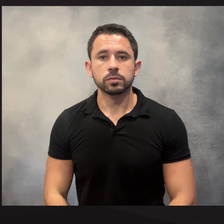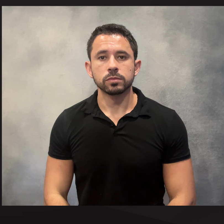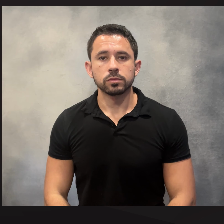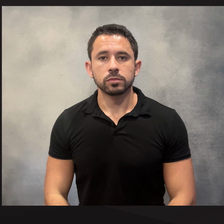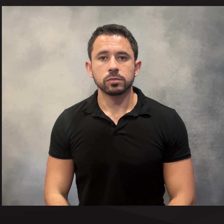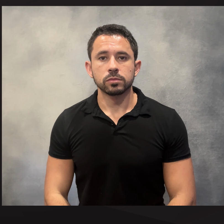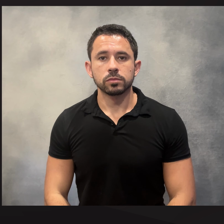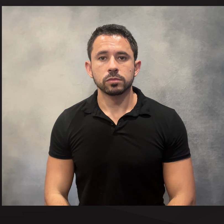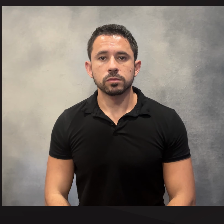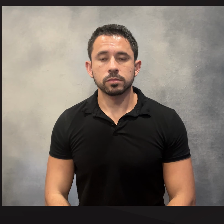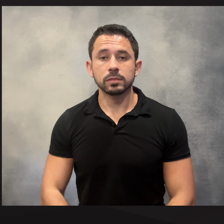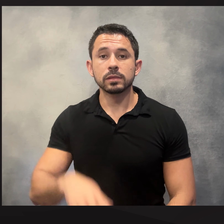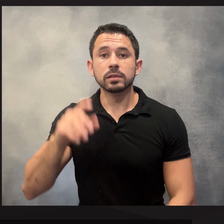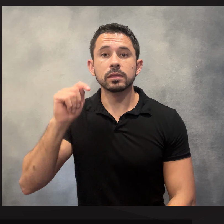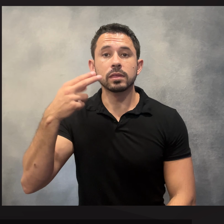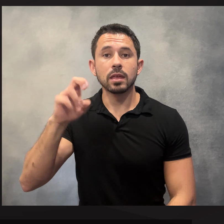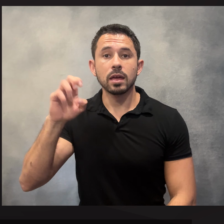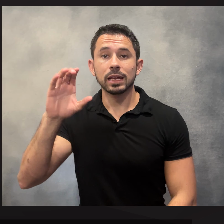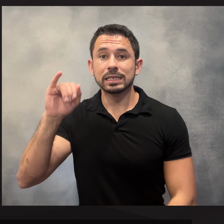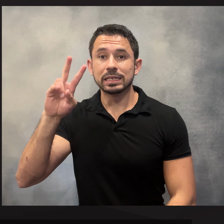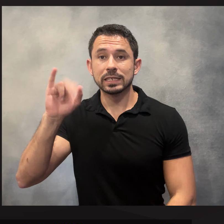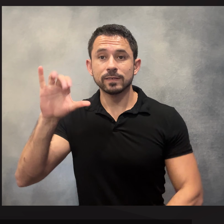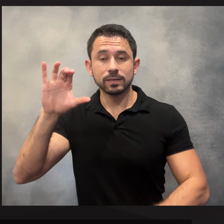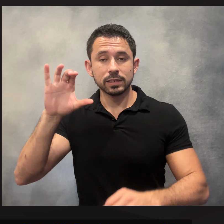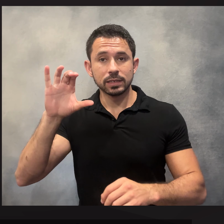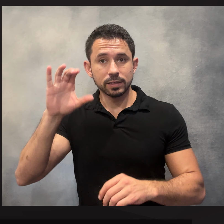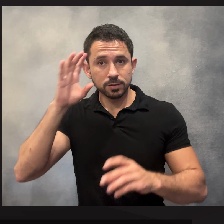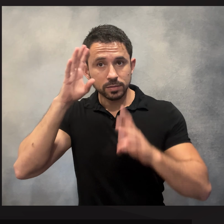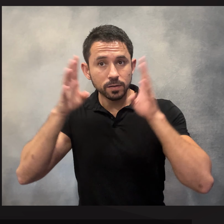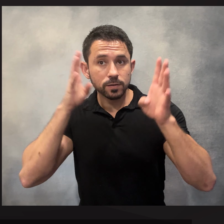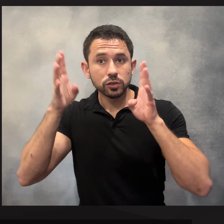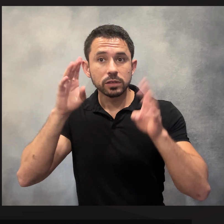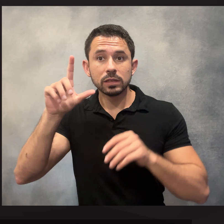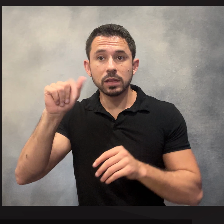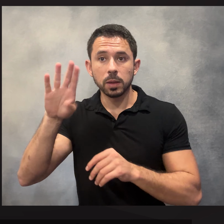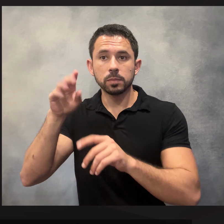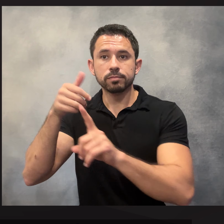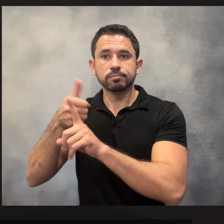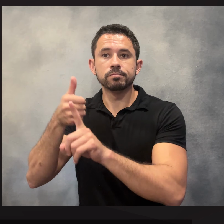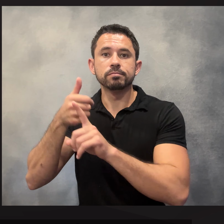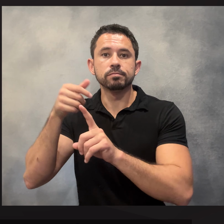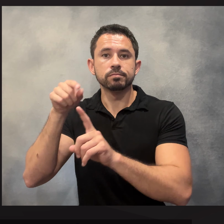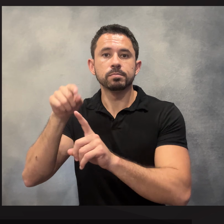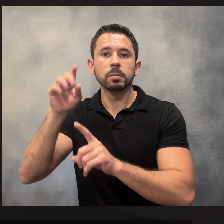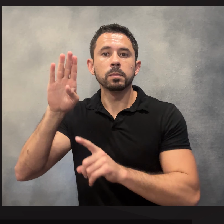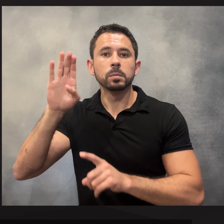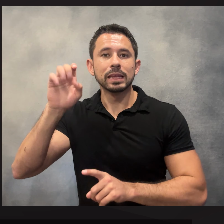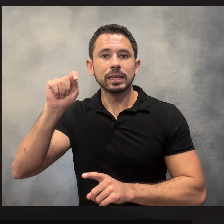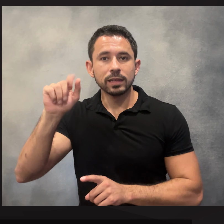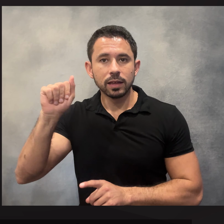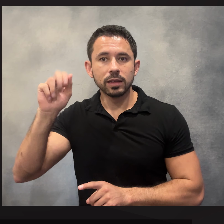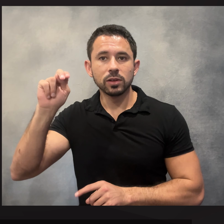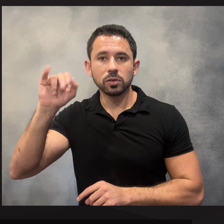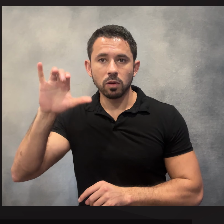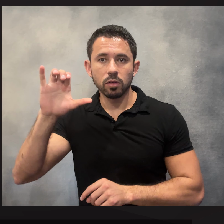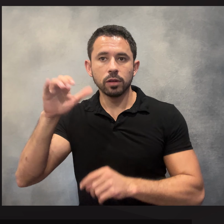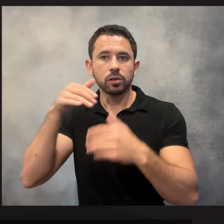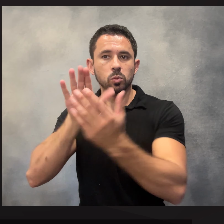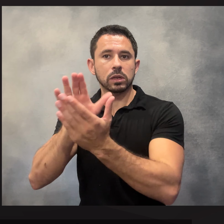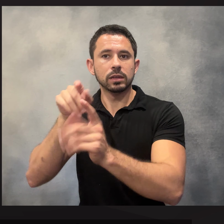The City Innovation Lab is where BetaNYC addresses civic challenges with